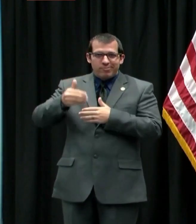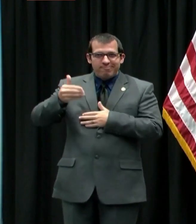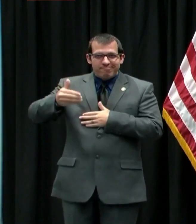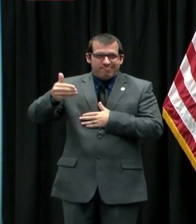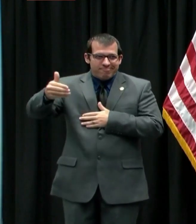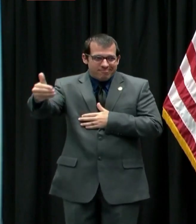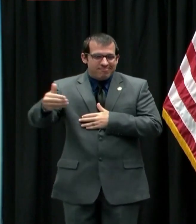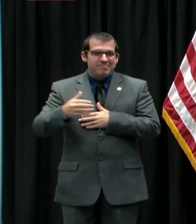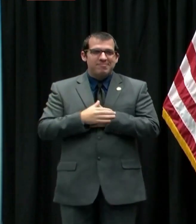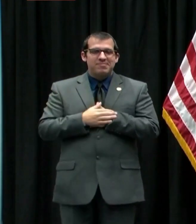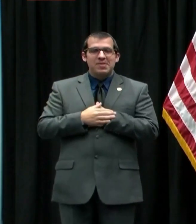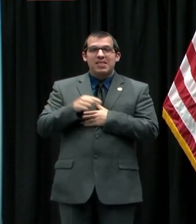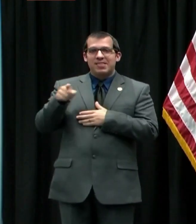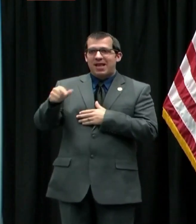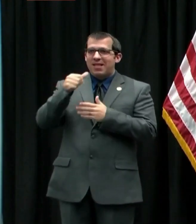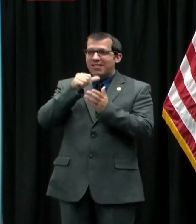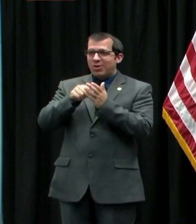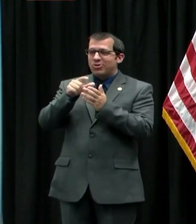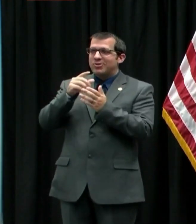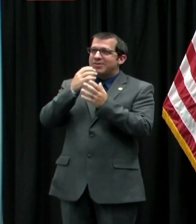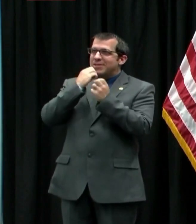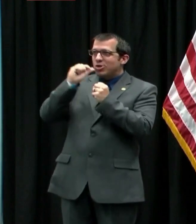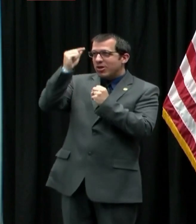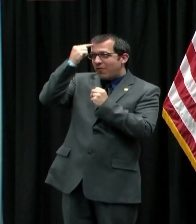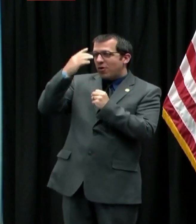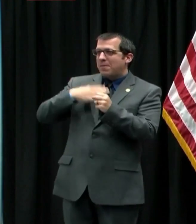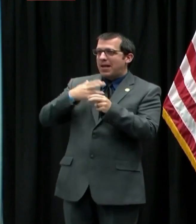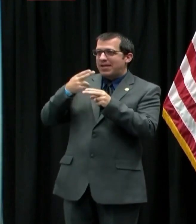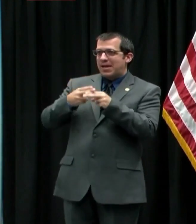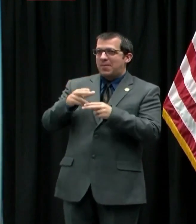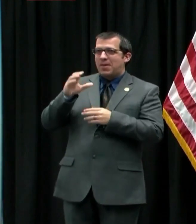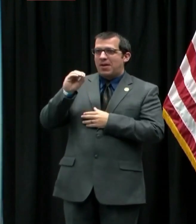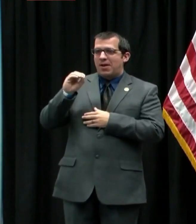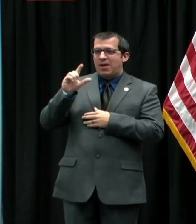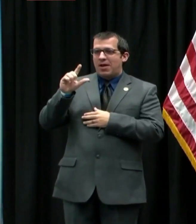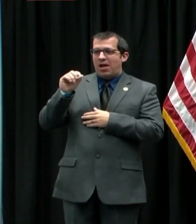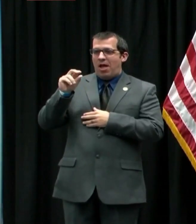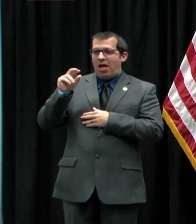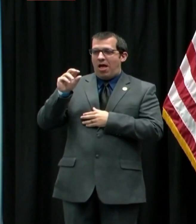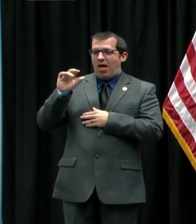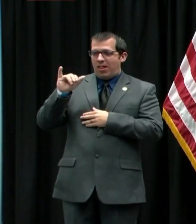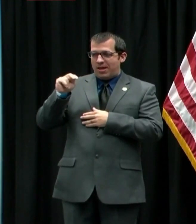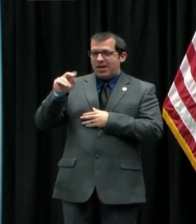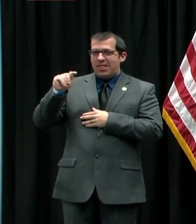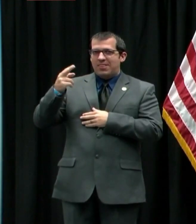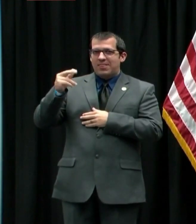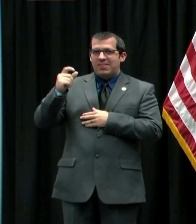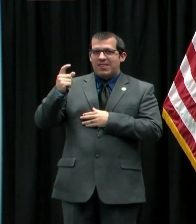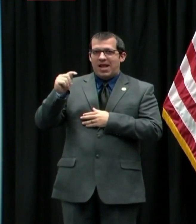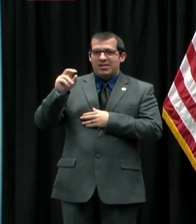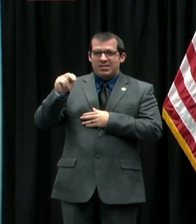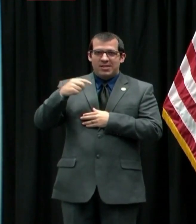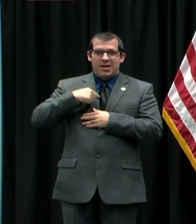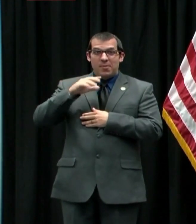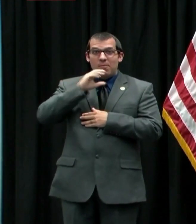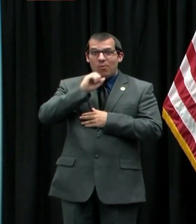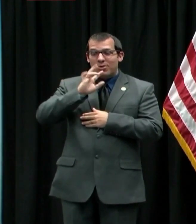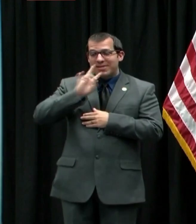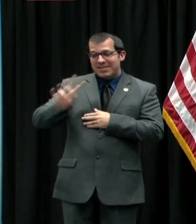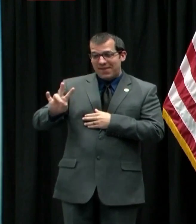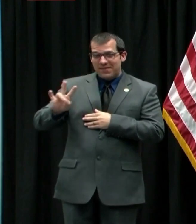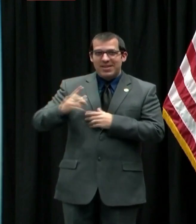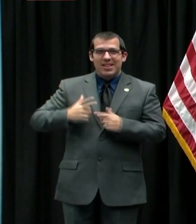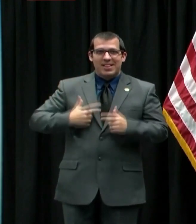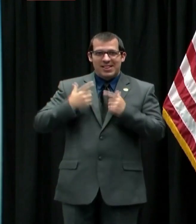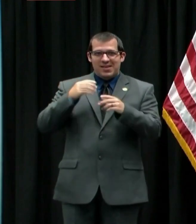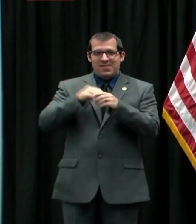time, and this is: Dear Governor, my name is Colin Thaxton. I am 7 years old. I live